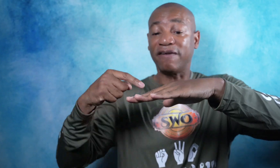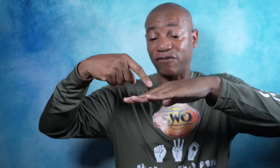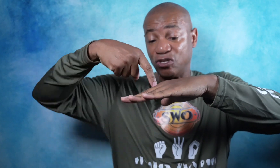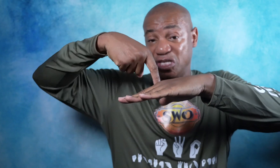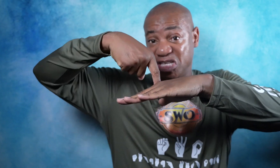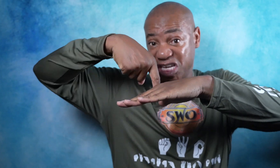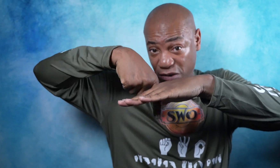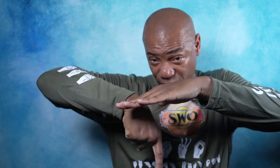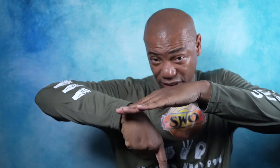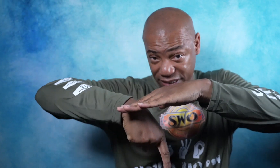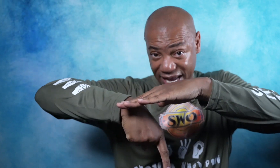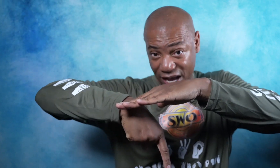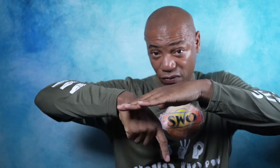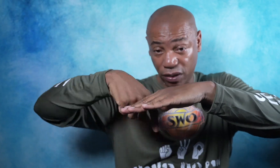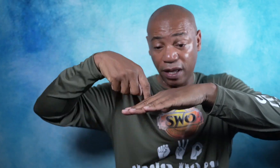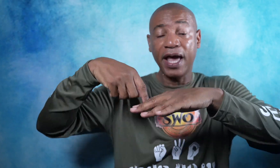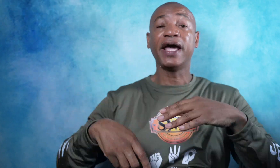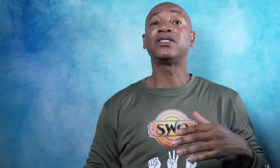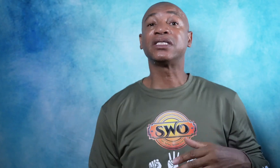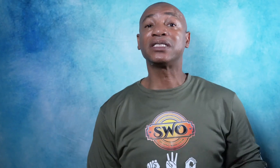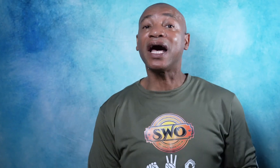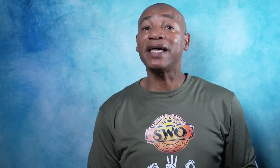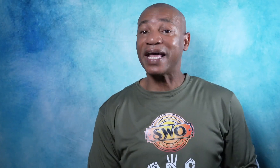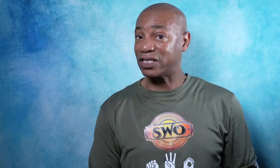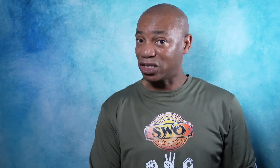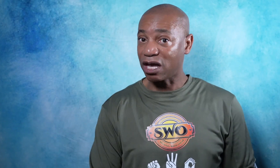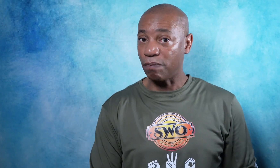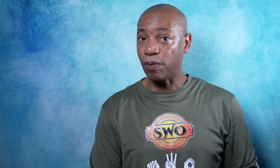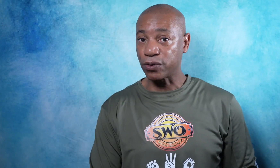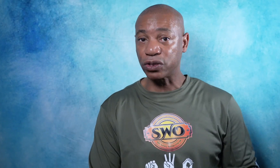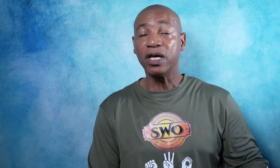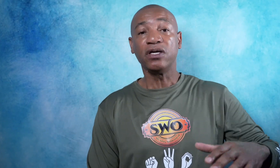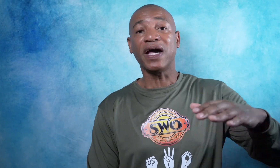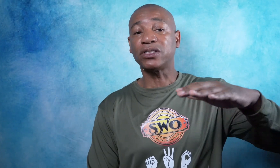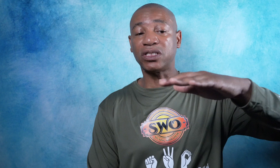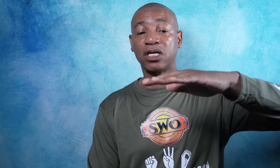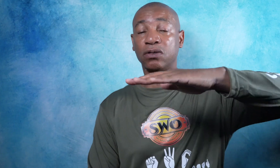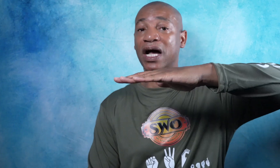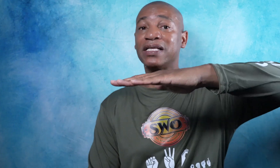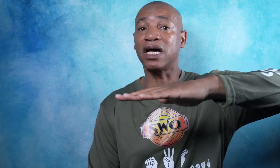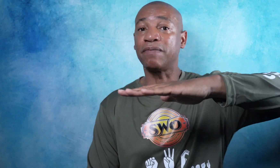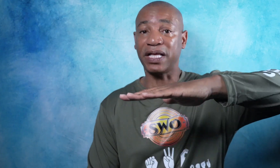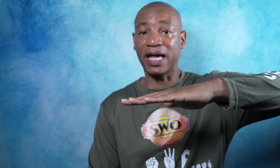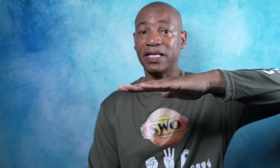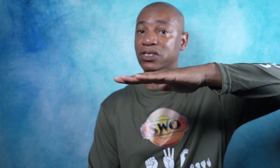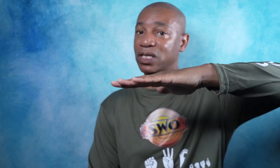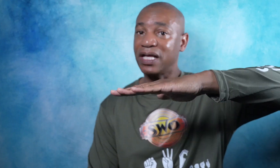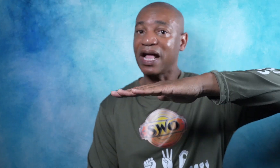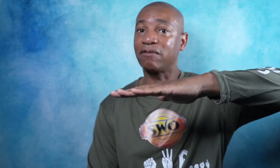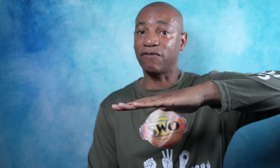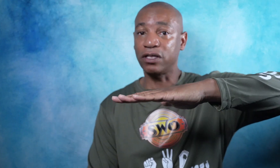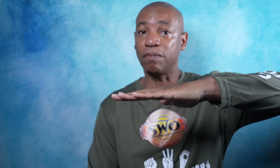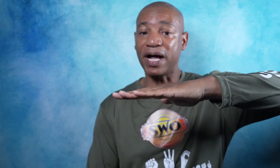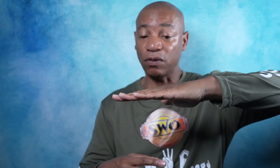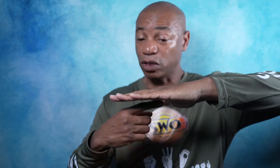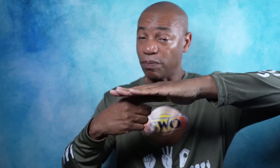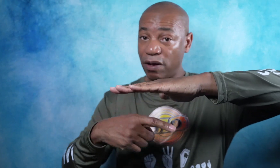for deep down. And to sign that second portion, you actually take your non-dominant hand, extend it out in front of the body with the palm